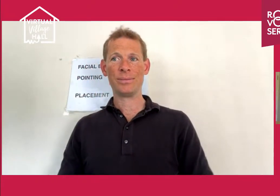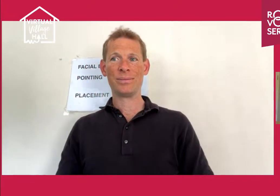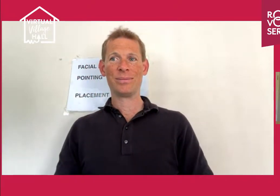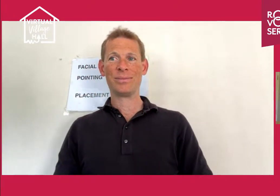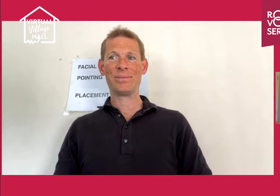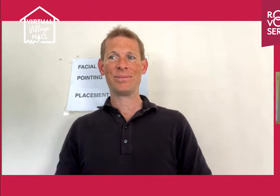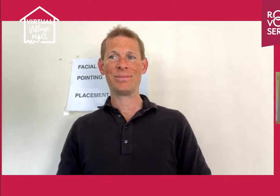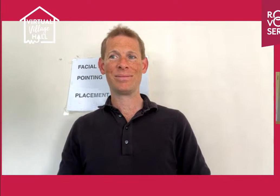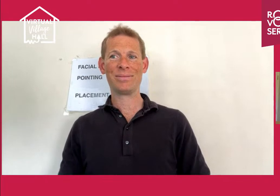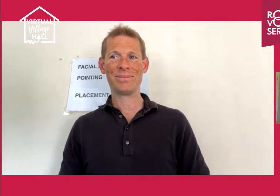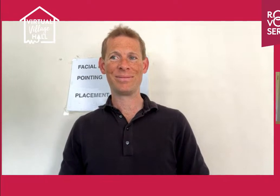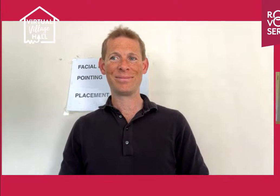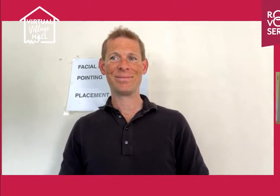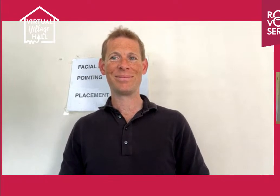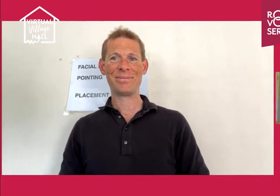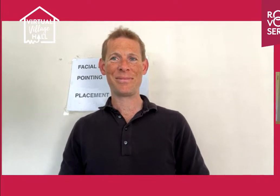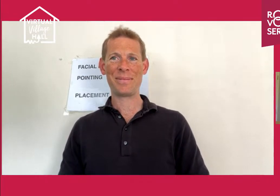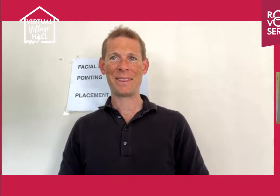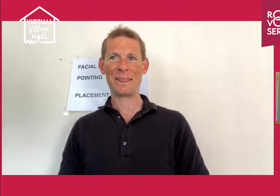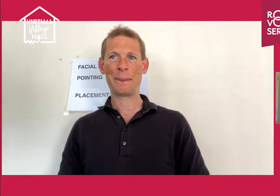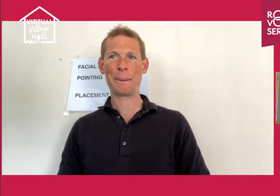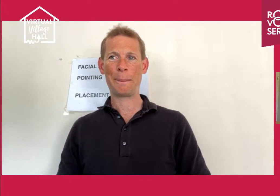box as well so that I can see whether you're understanding me.